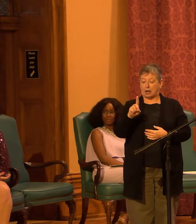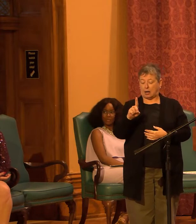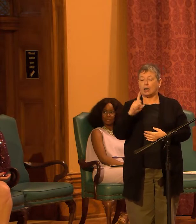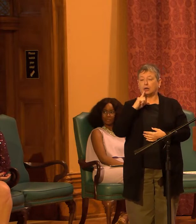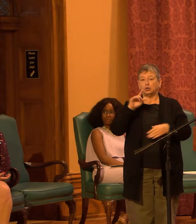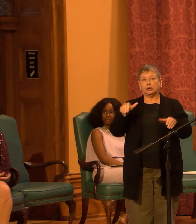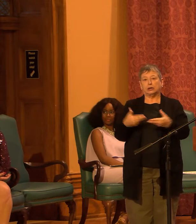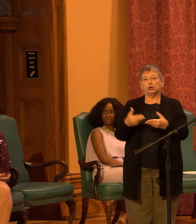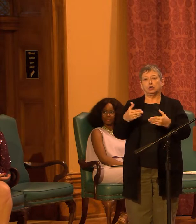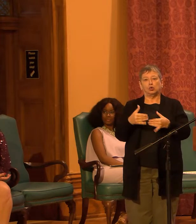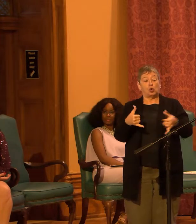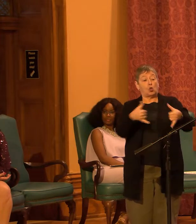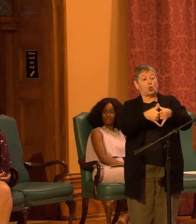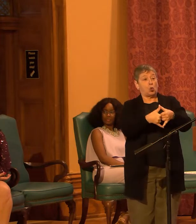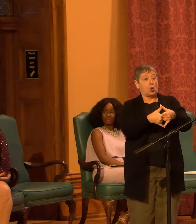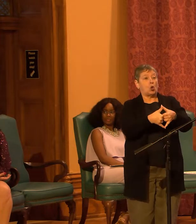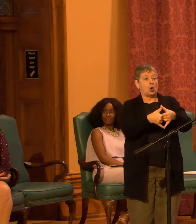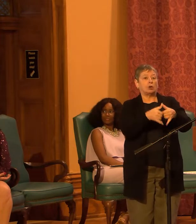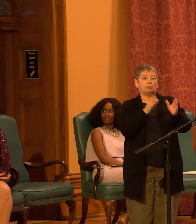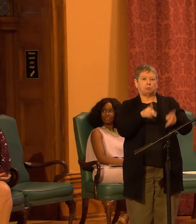introduce the award recipient.